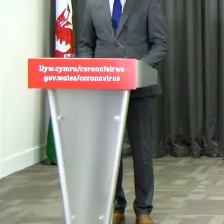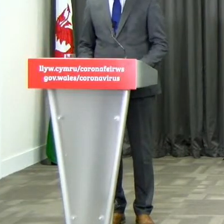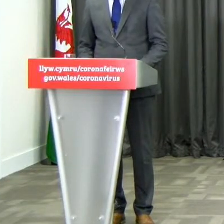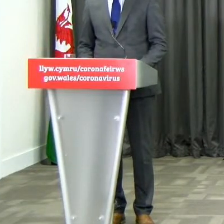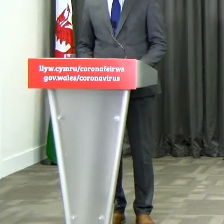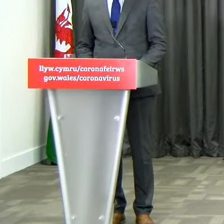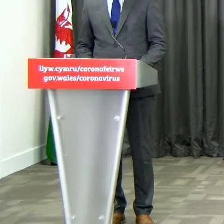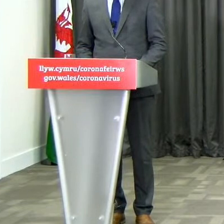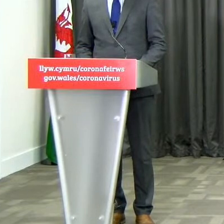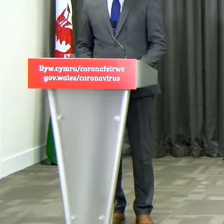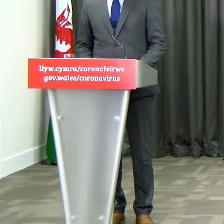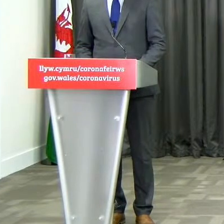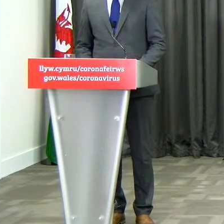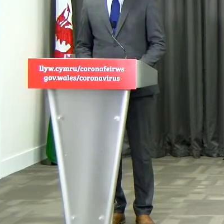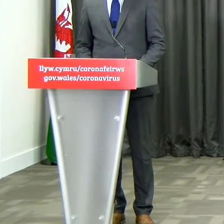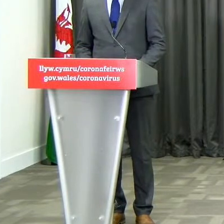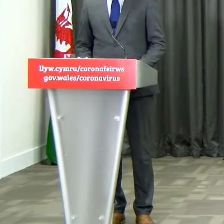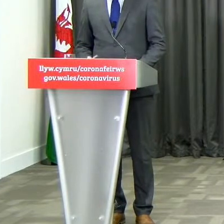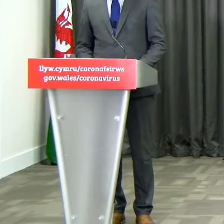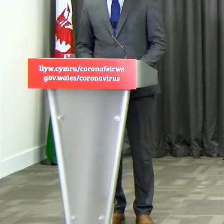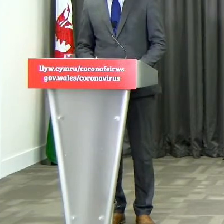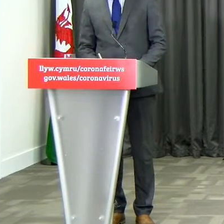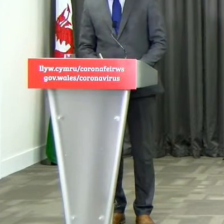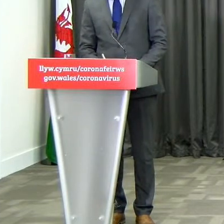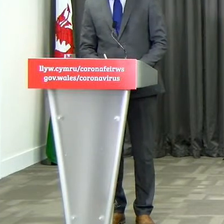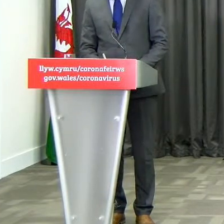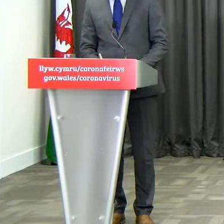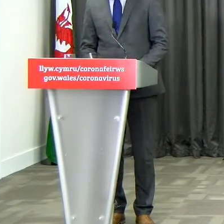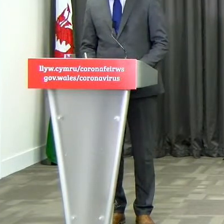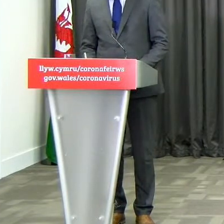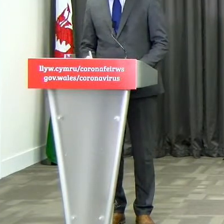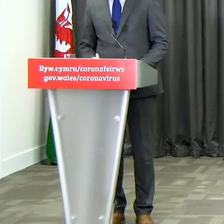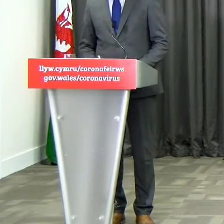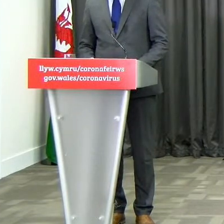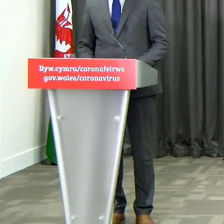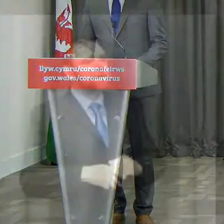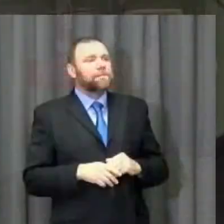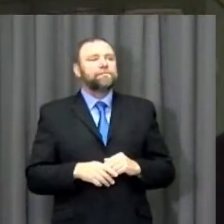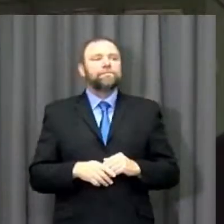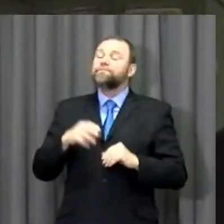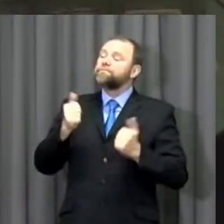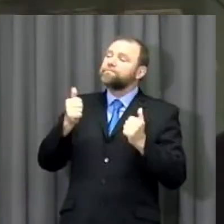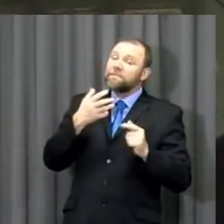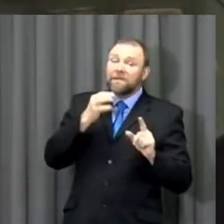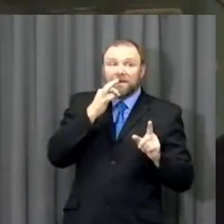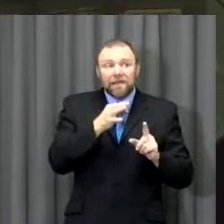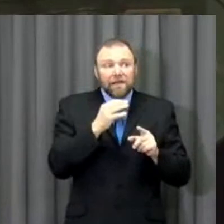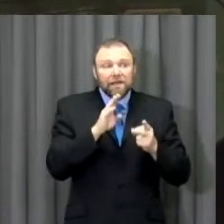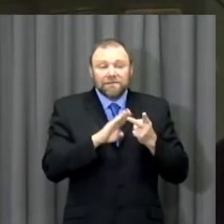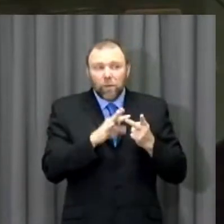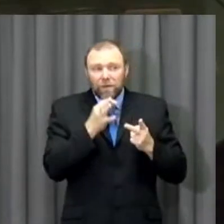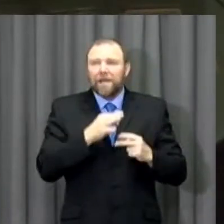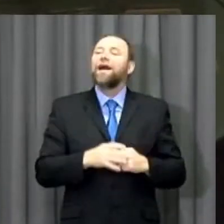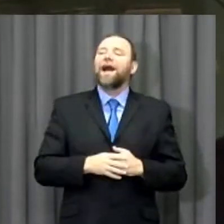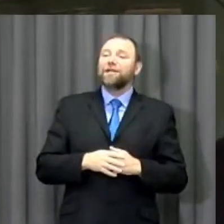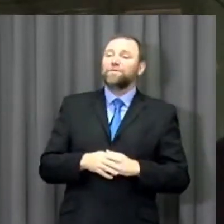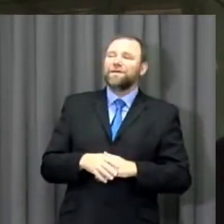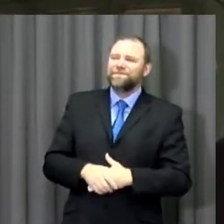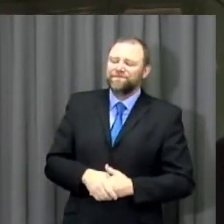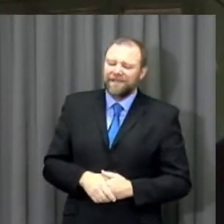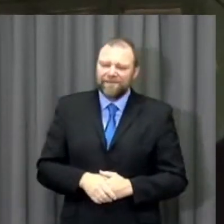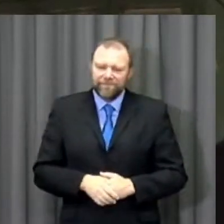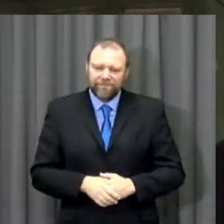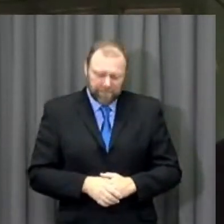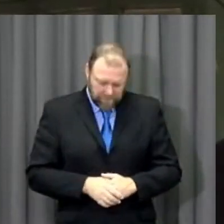overcome. Tom, did you have a second question? I'm sorry. Yes, do have, Dr. Atherton, as it happens. One